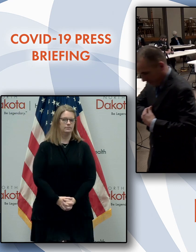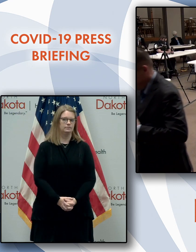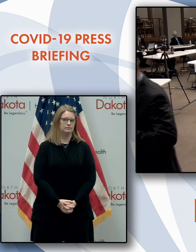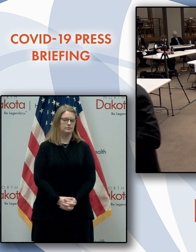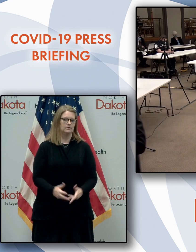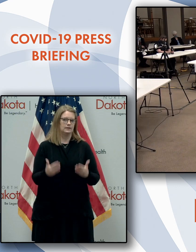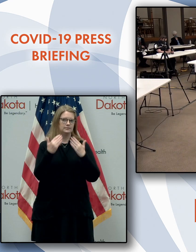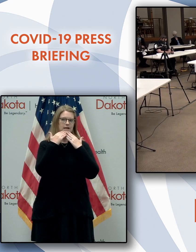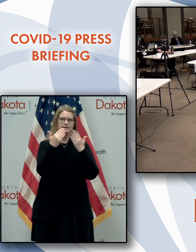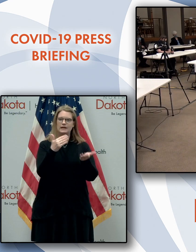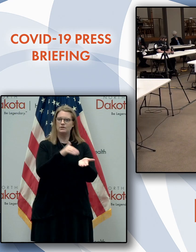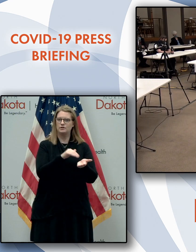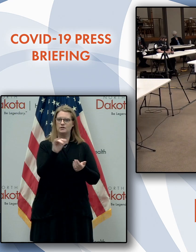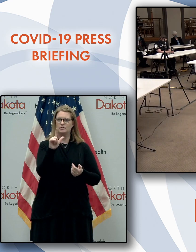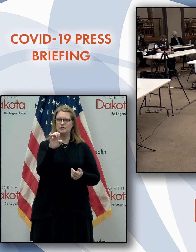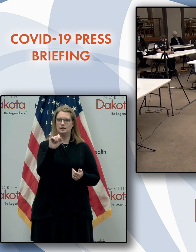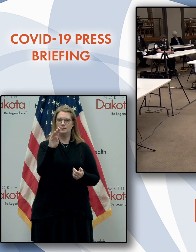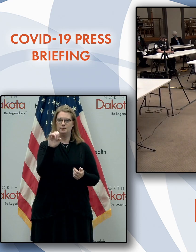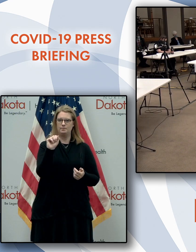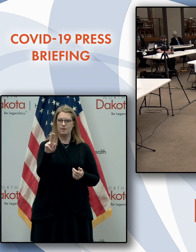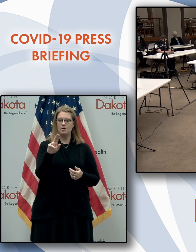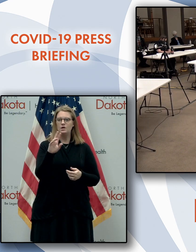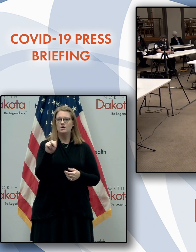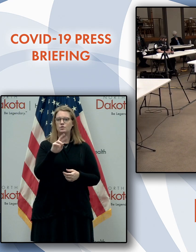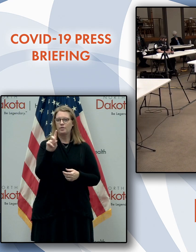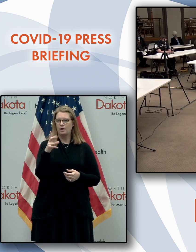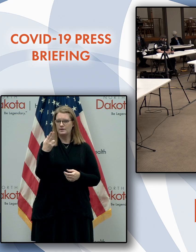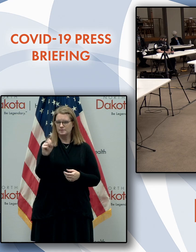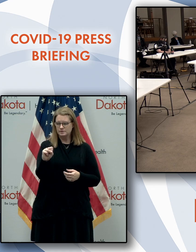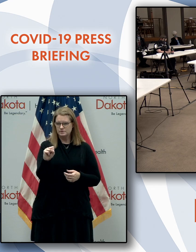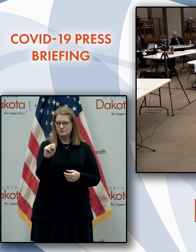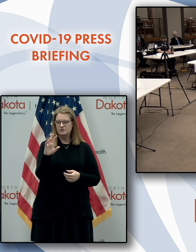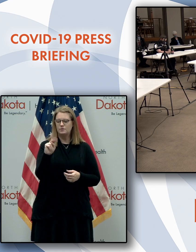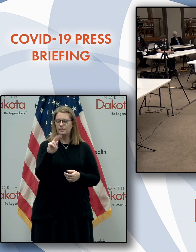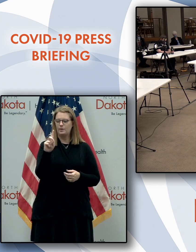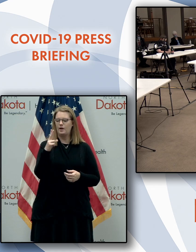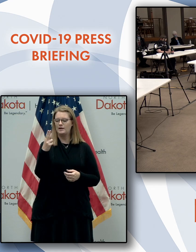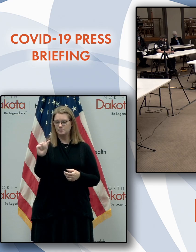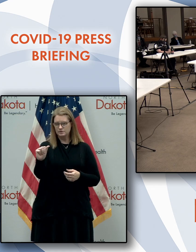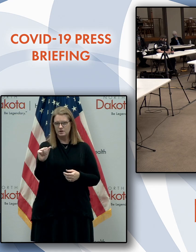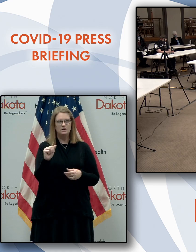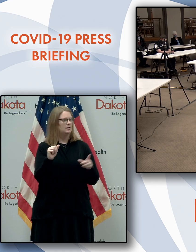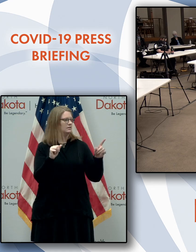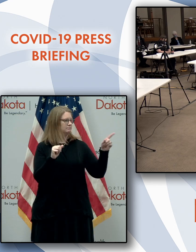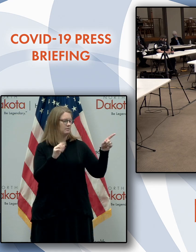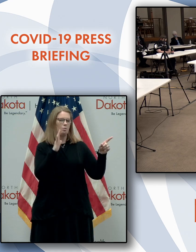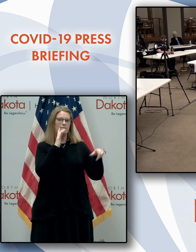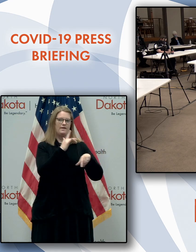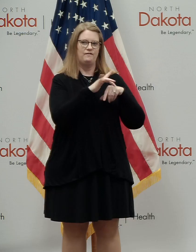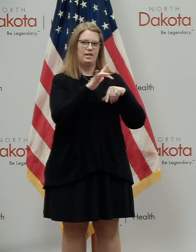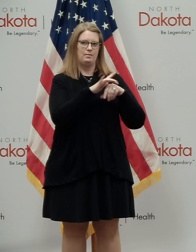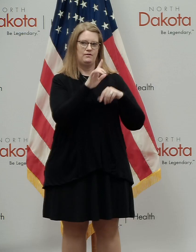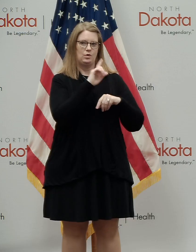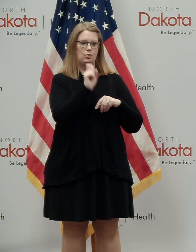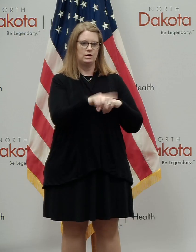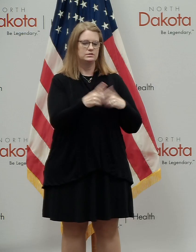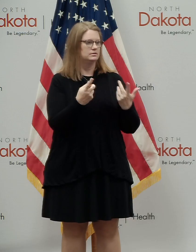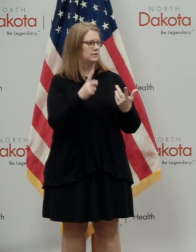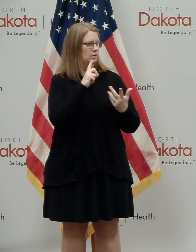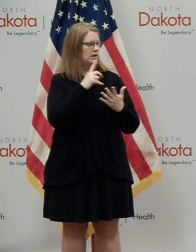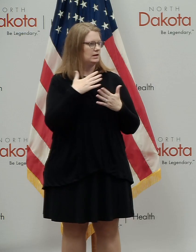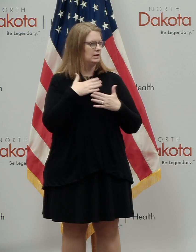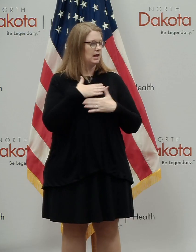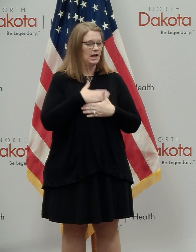Thank you, Dr. LeBeau, and thanks to the North Dakota Hospital Association. Thanks for being here. Dr. LeBeau will be available for questions, but we